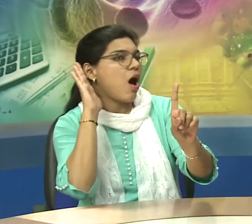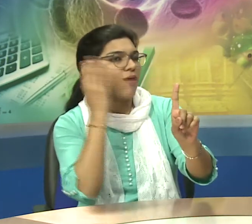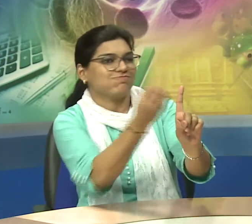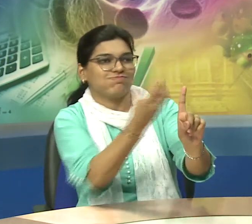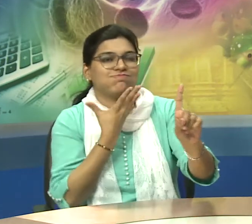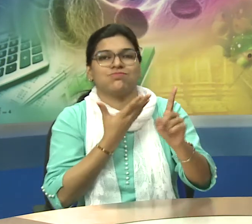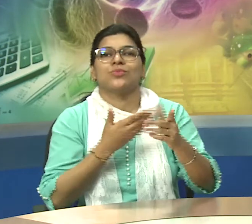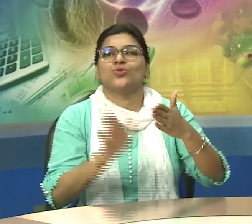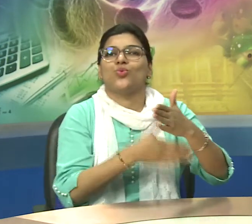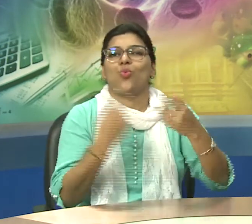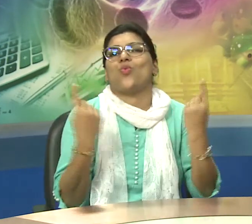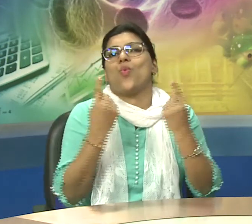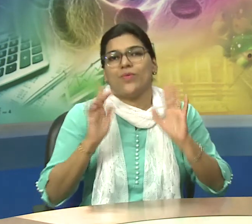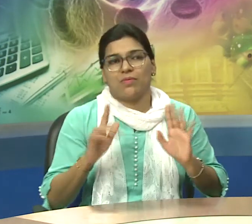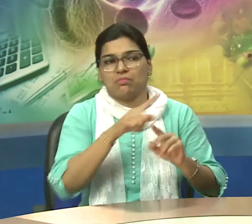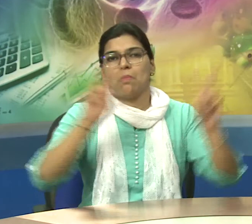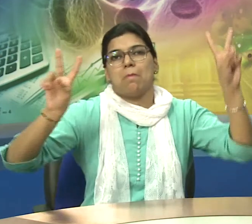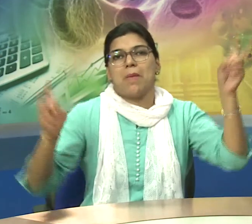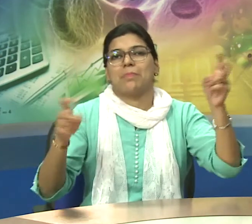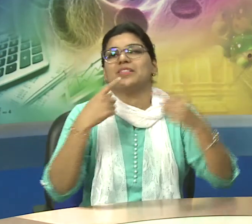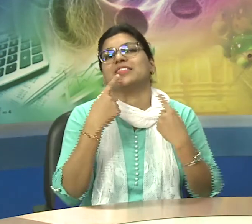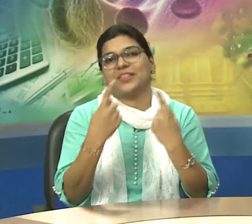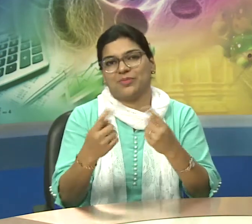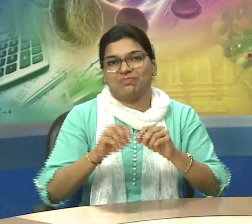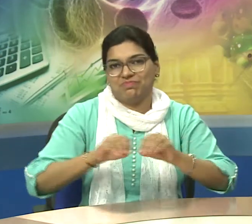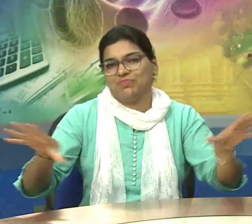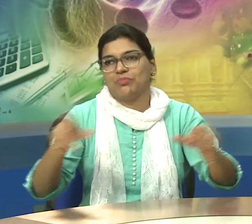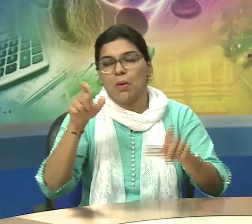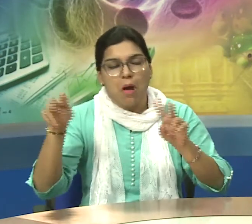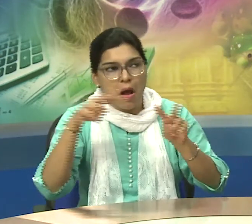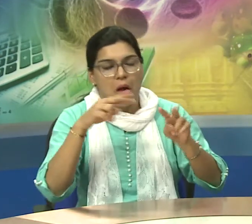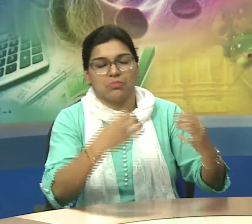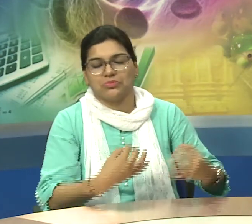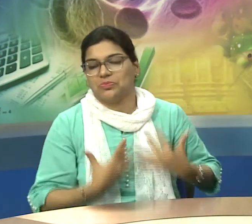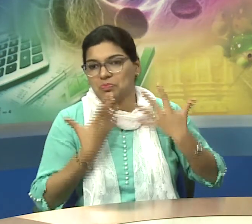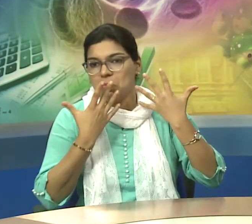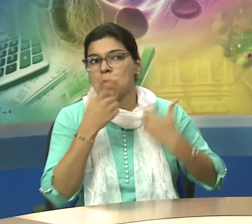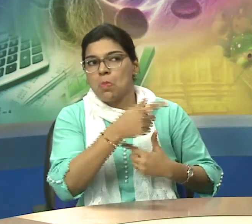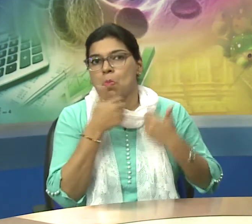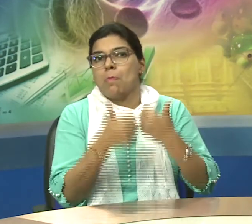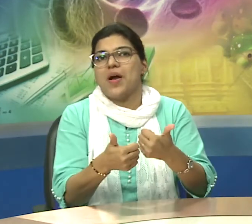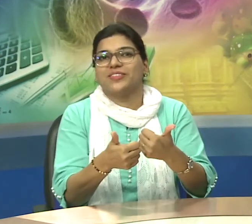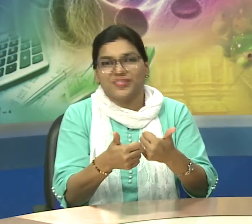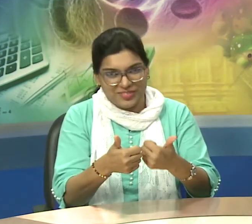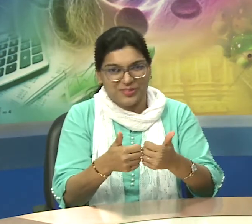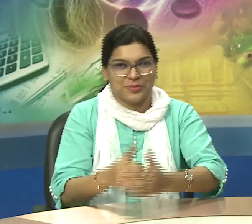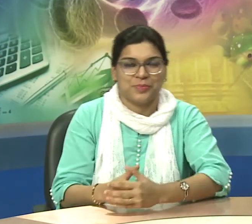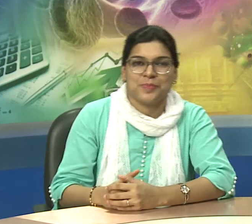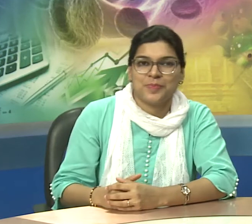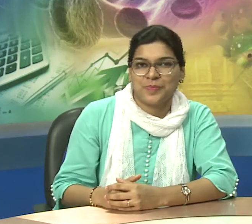Christianity, etc. Music is beyond any caste or any religion.